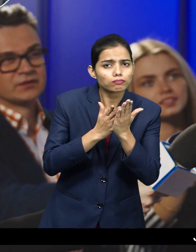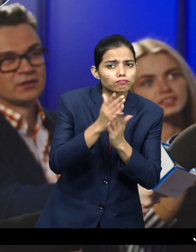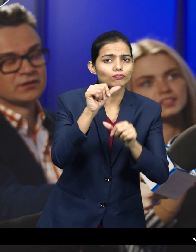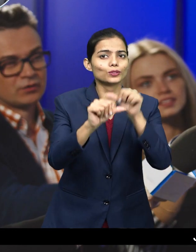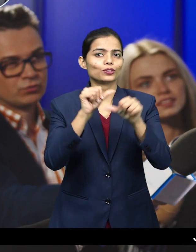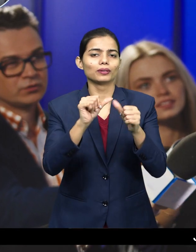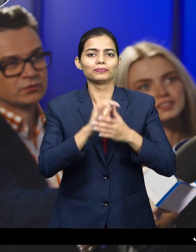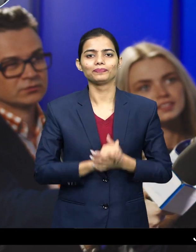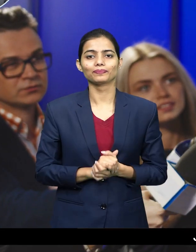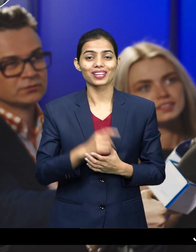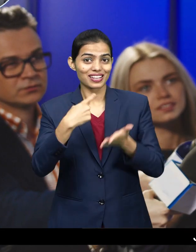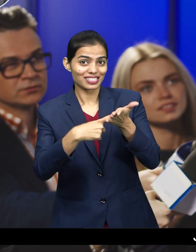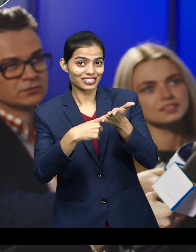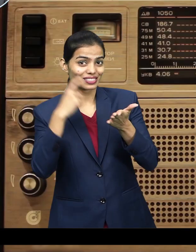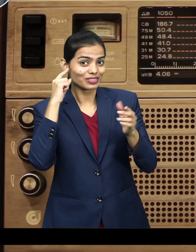journalism,